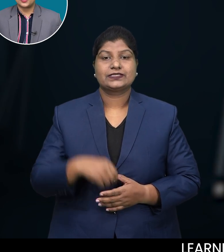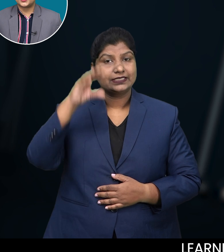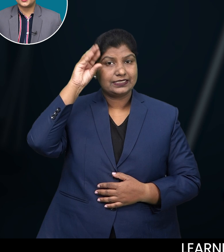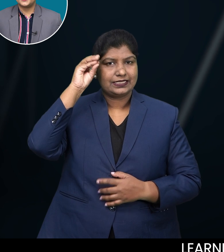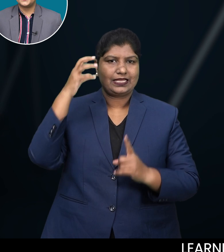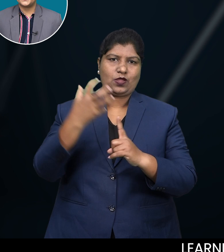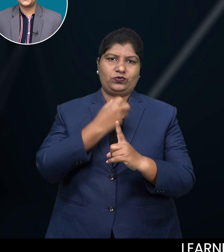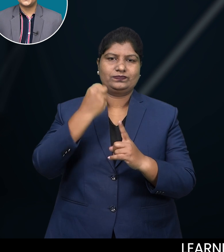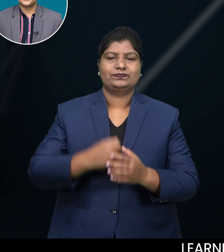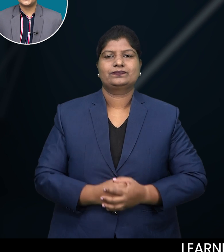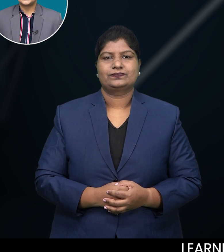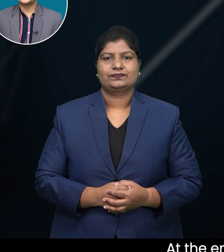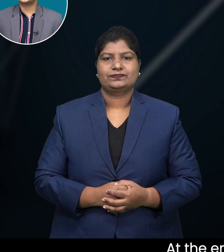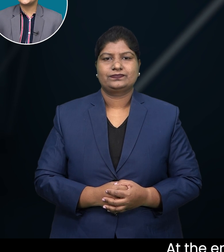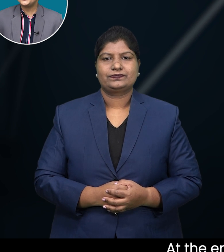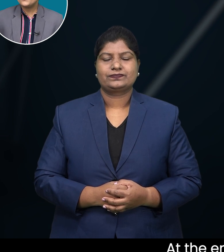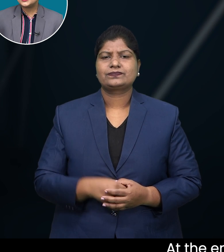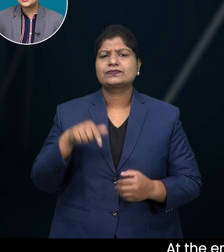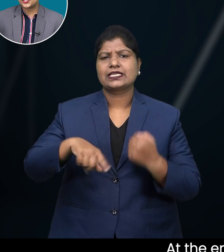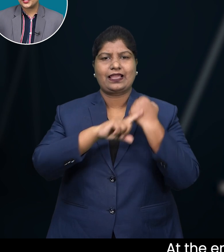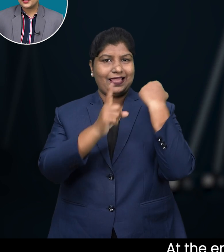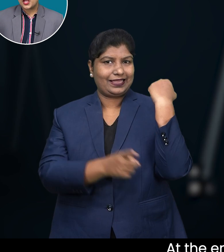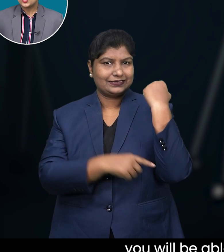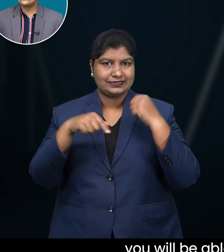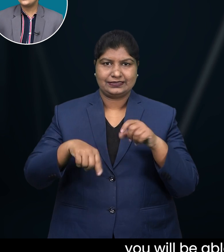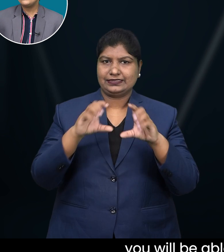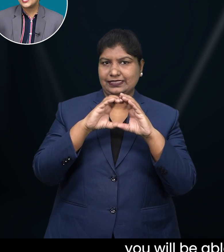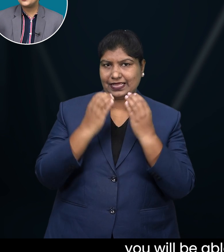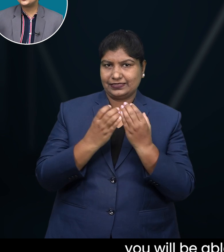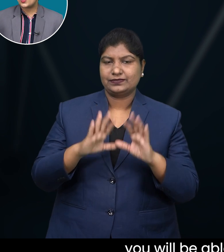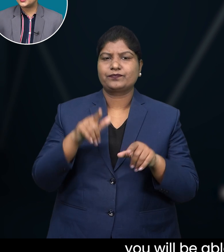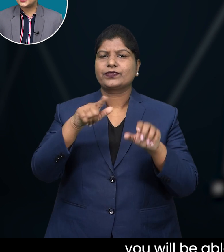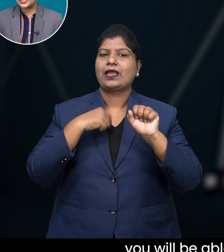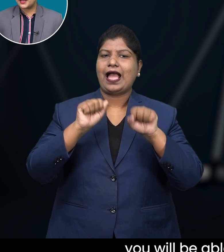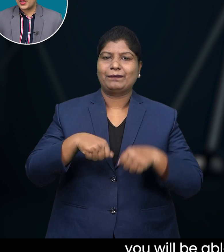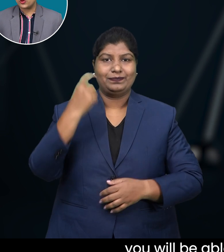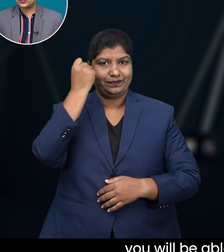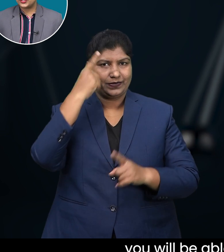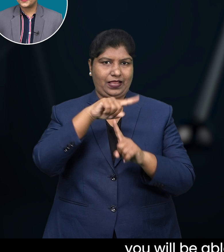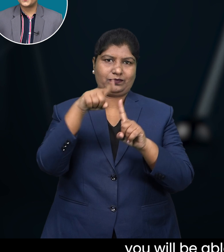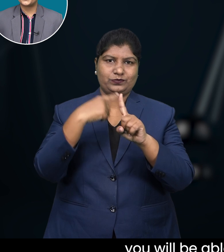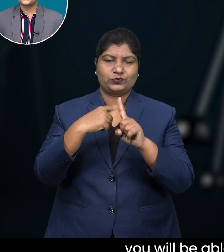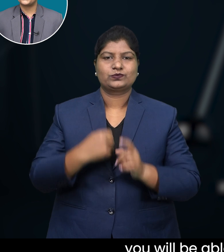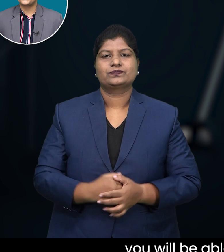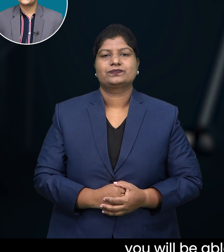Learning outcomes. At the end of this session, you will be able to understand